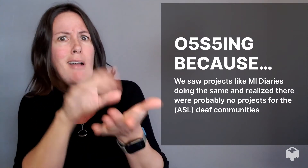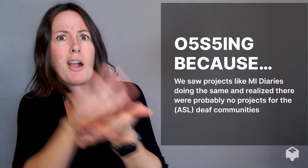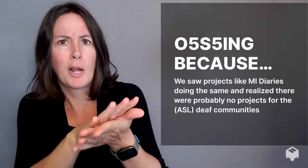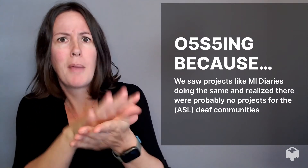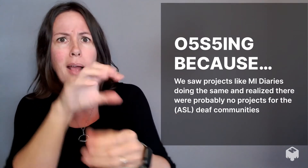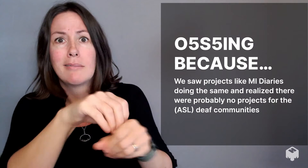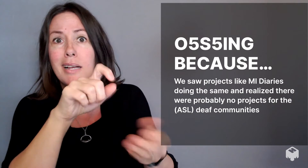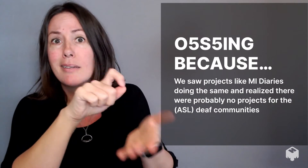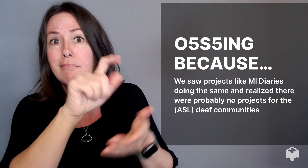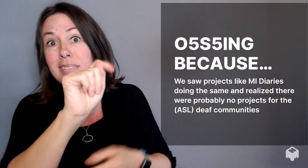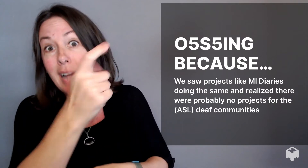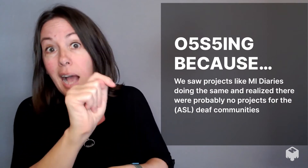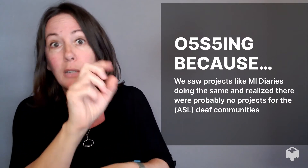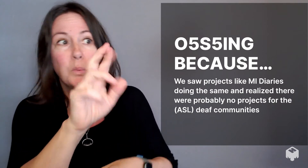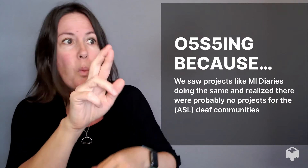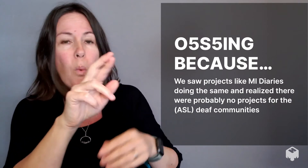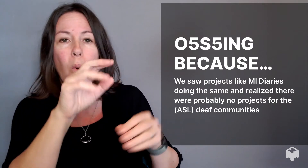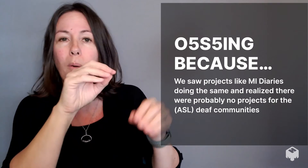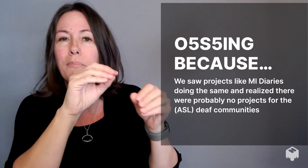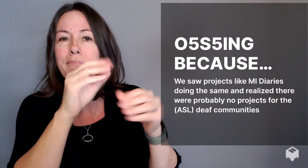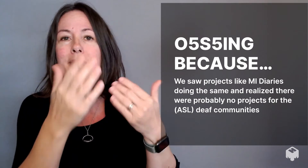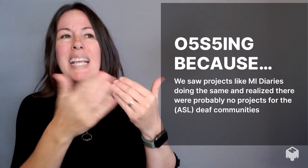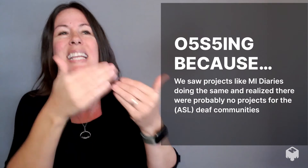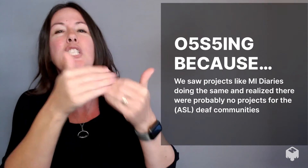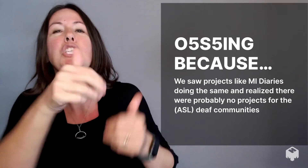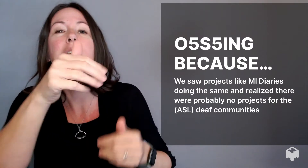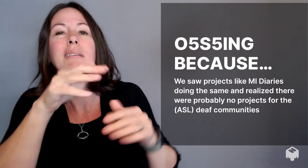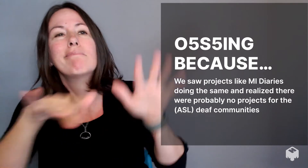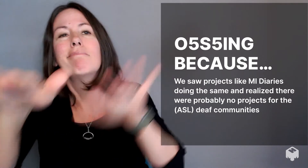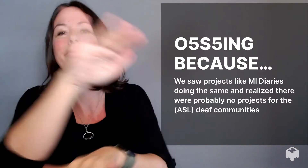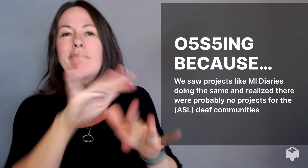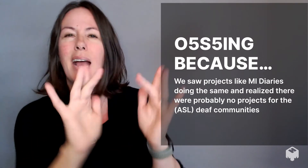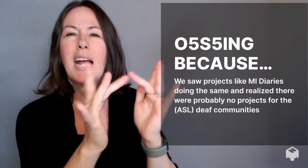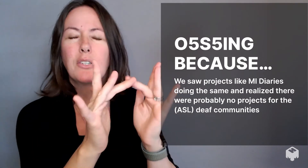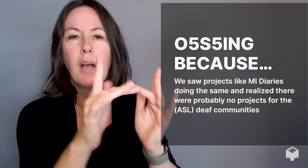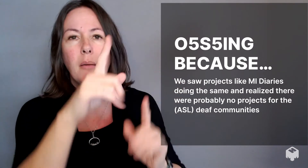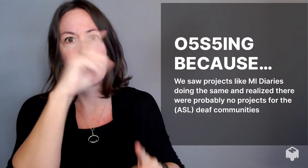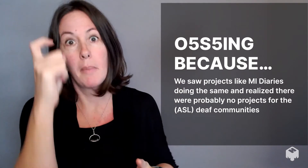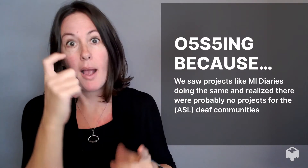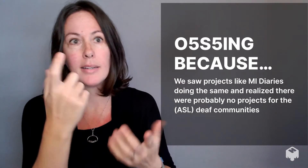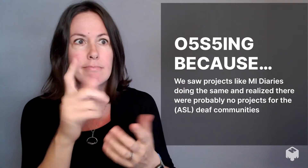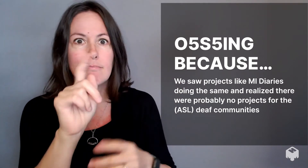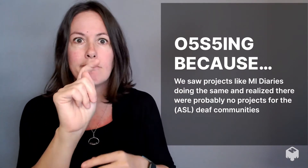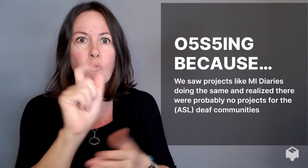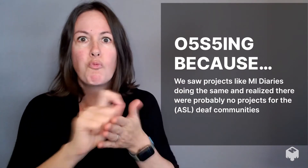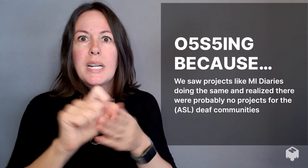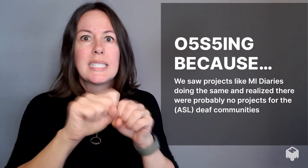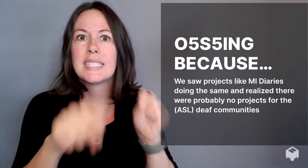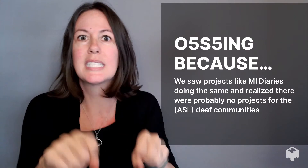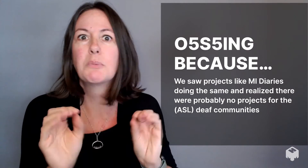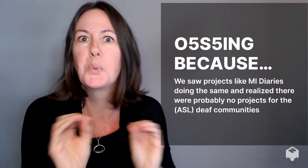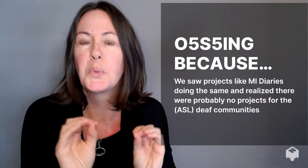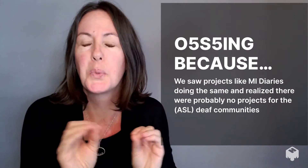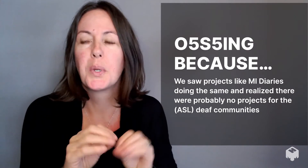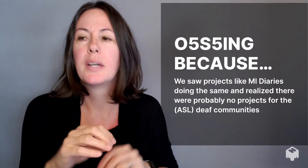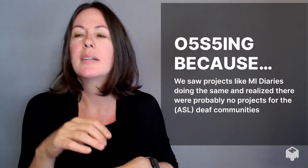easy to capture and document in text or any type of convenient online resource because there is no